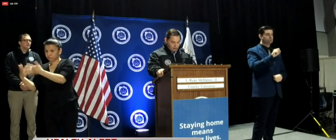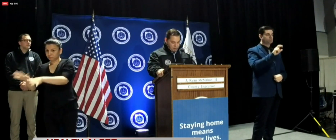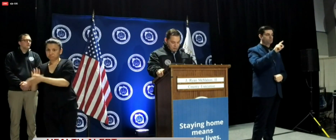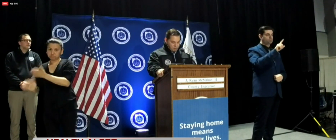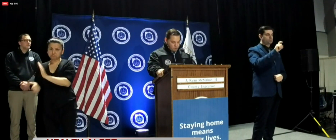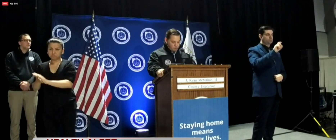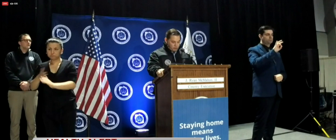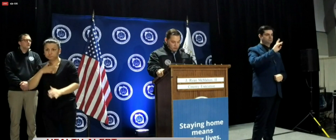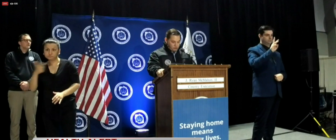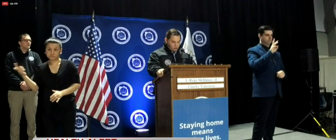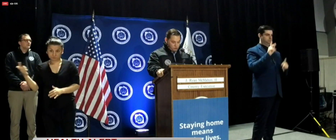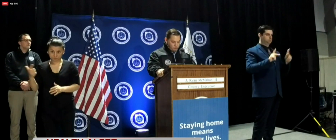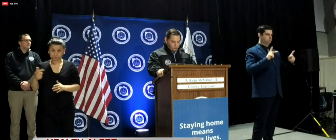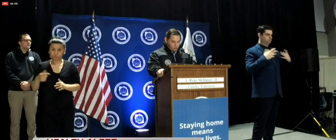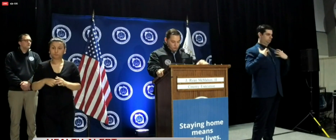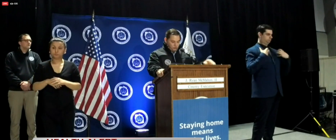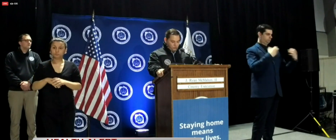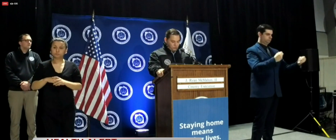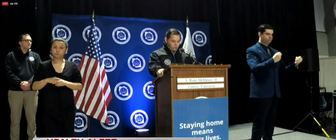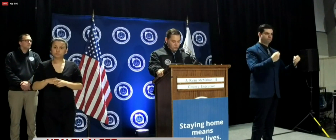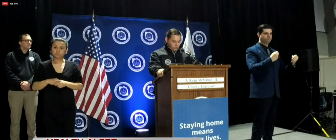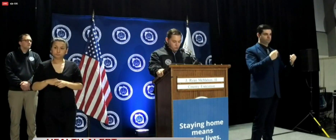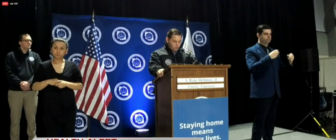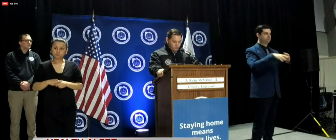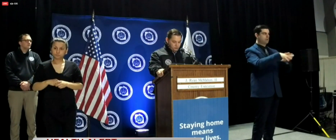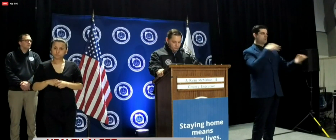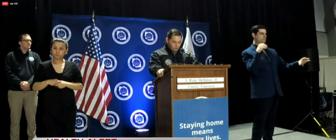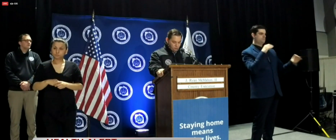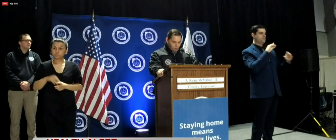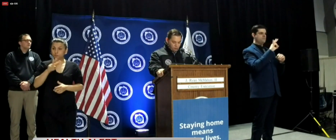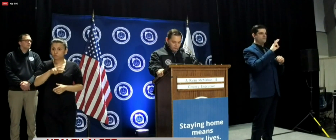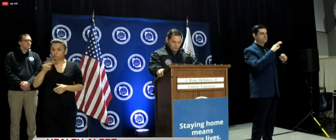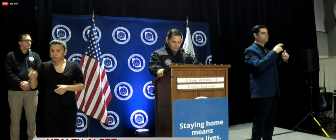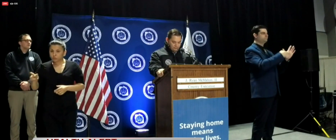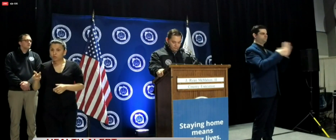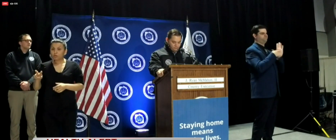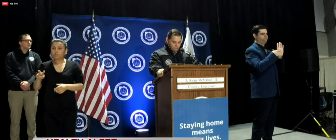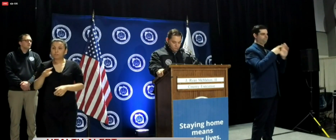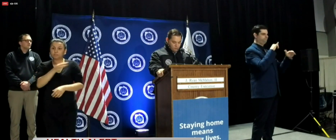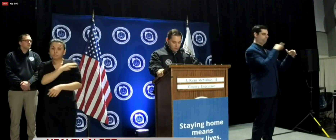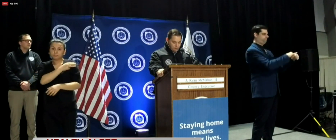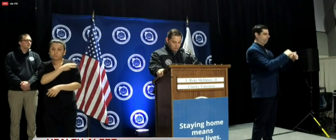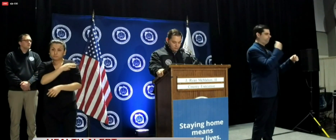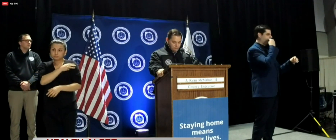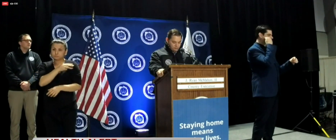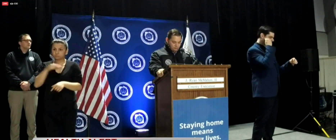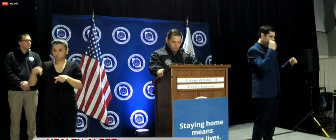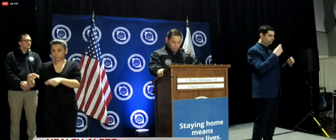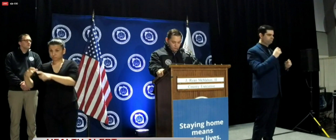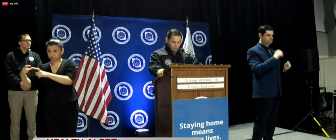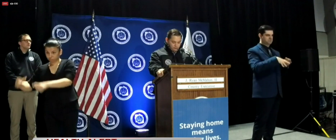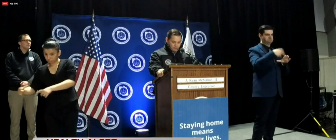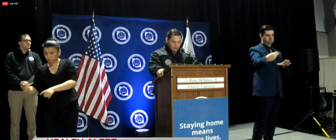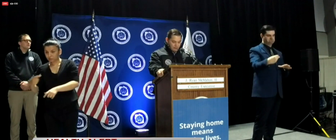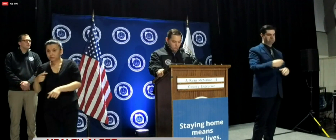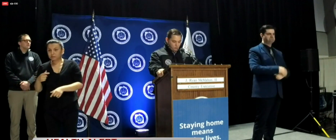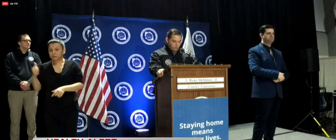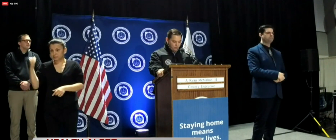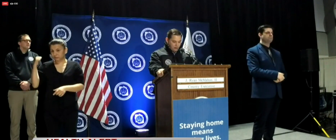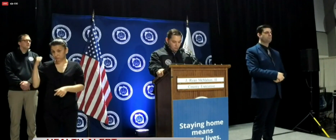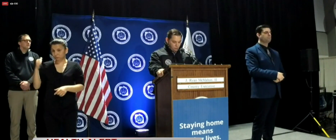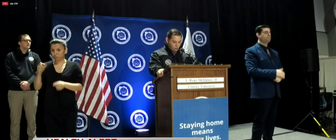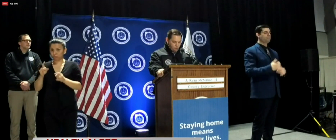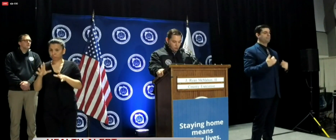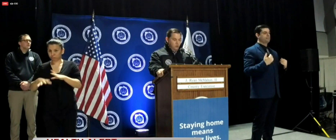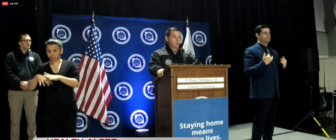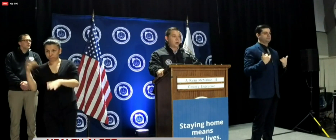We've had 22 new people released from quarantine. This is the first day where we've